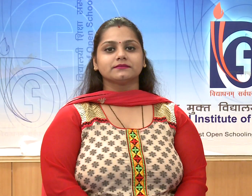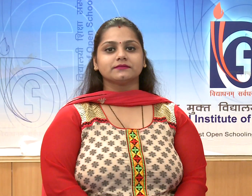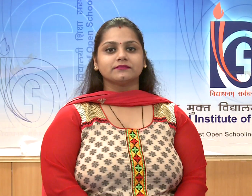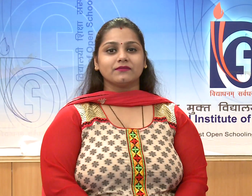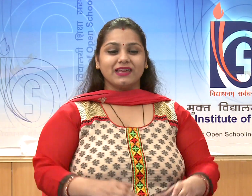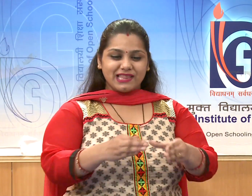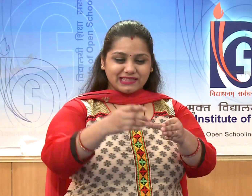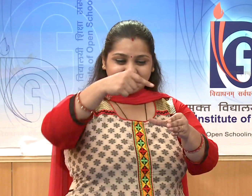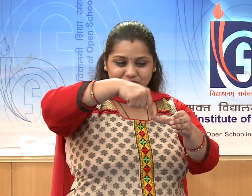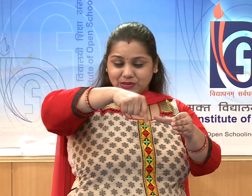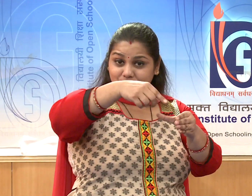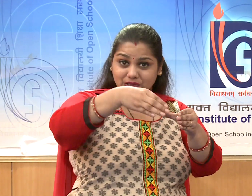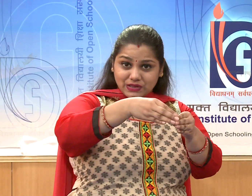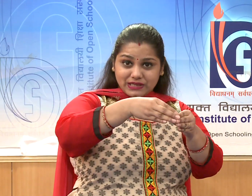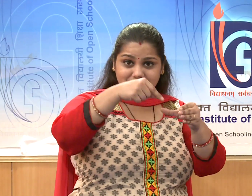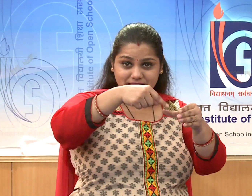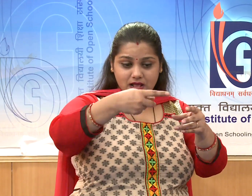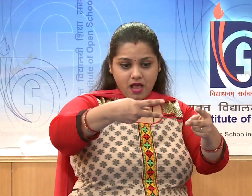These territories were transferable.